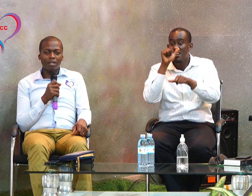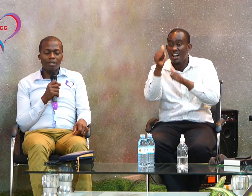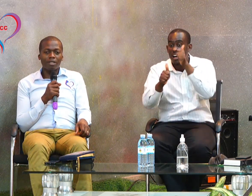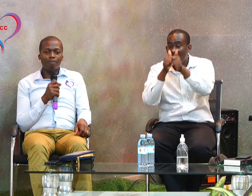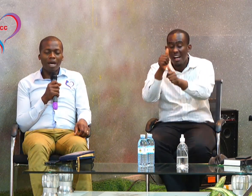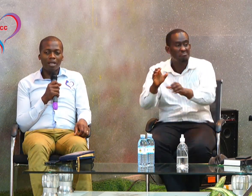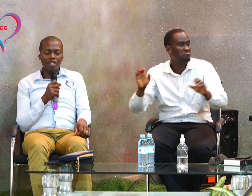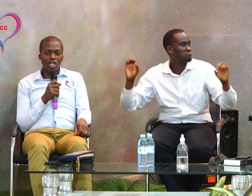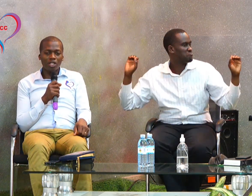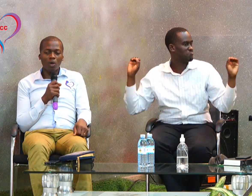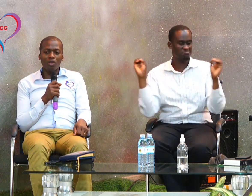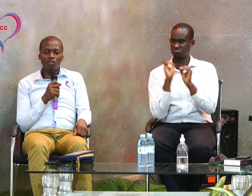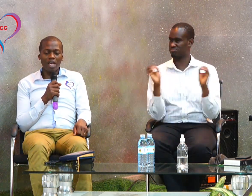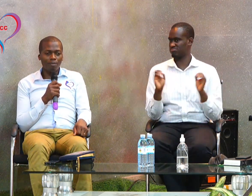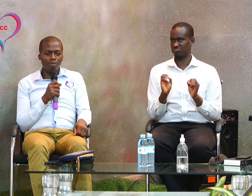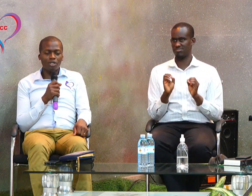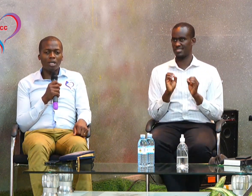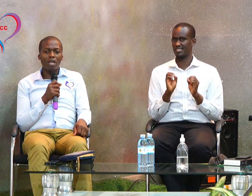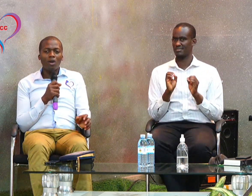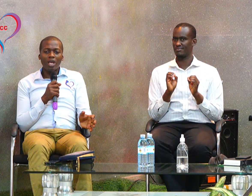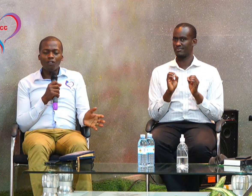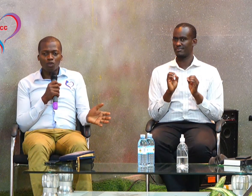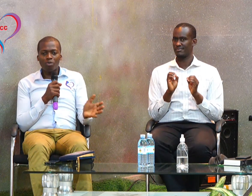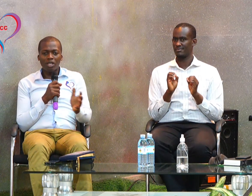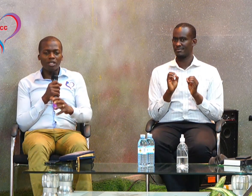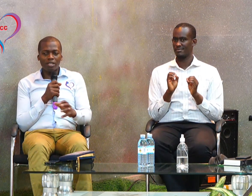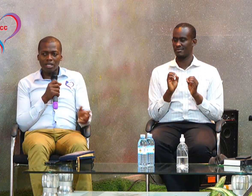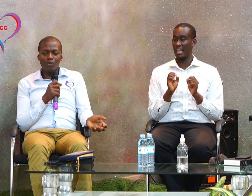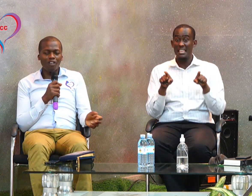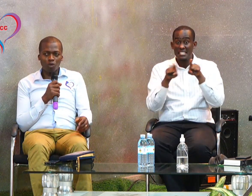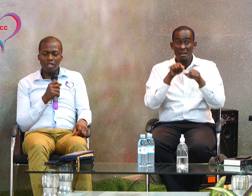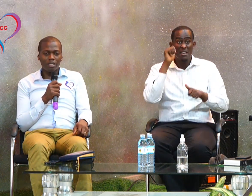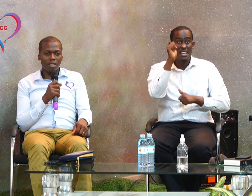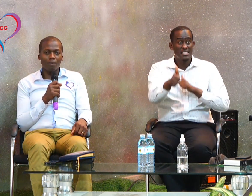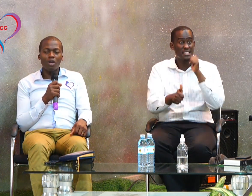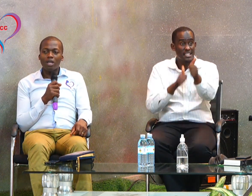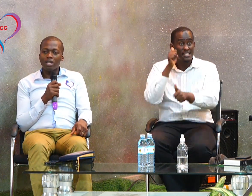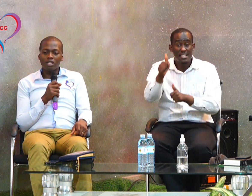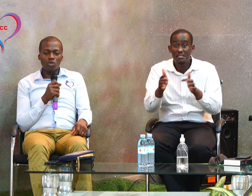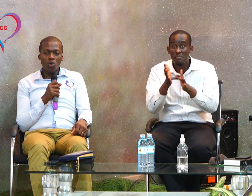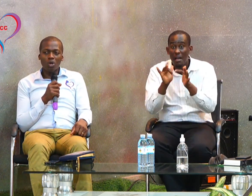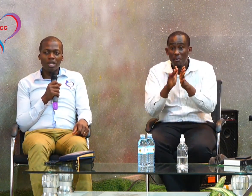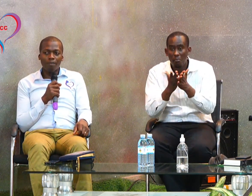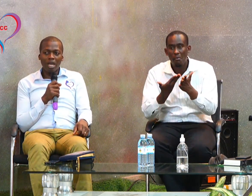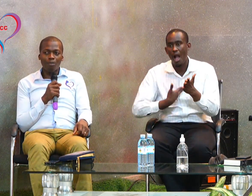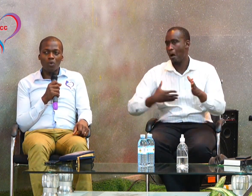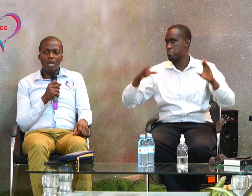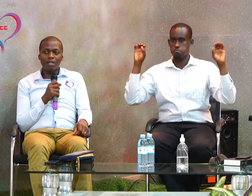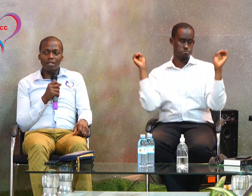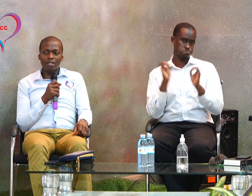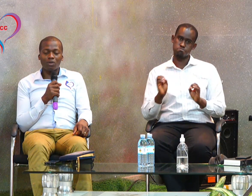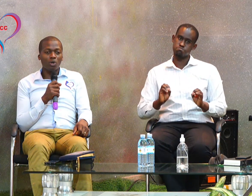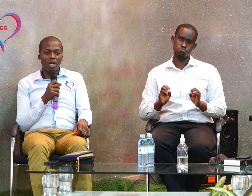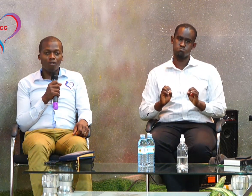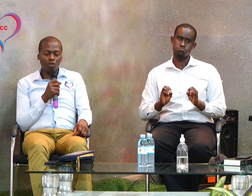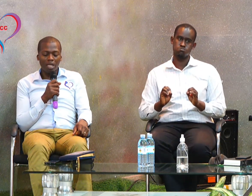unfortunate that it's in the church where you find people say we have to be the same, we have to be the same. It is nowhere in the Bible where it